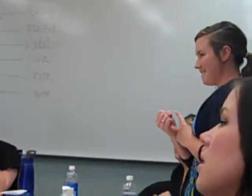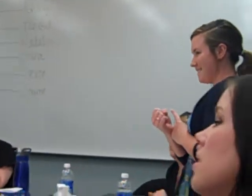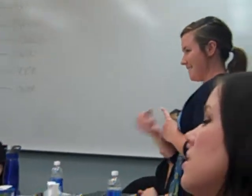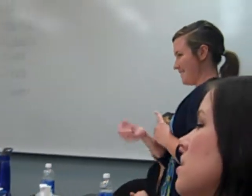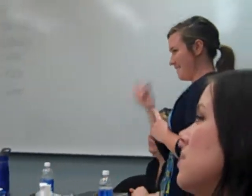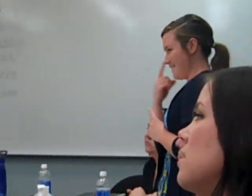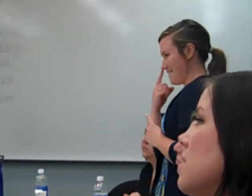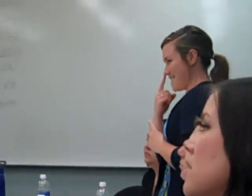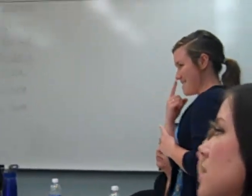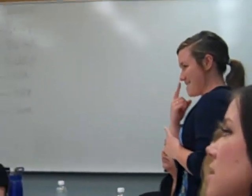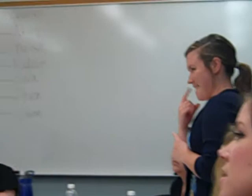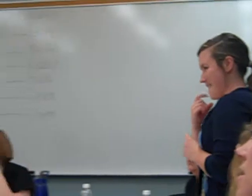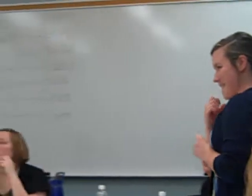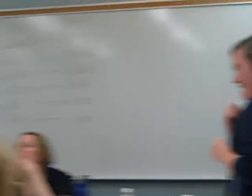situation?